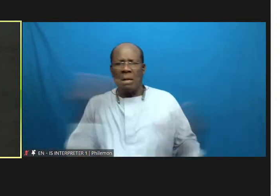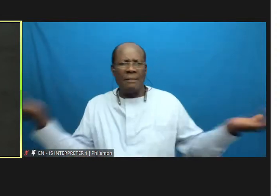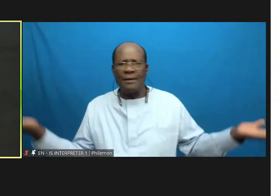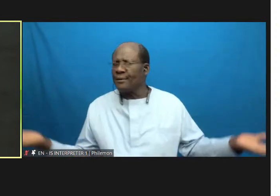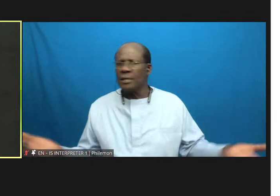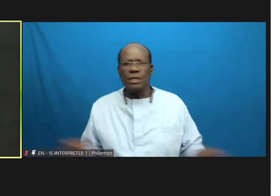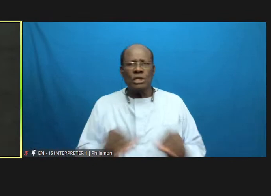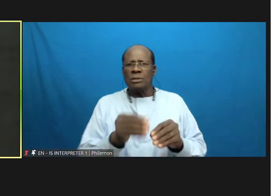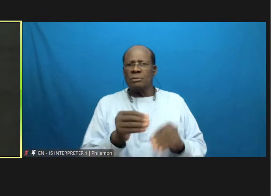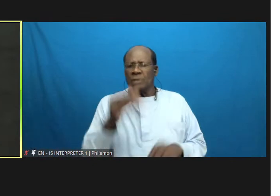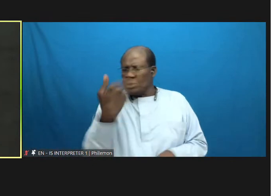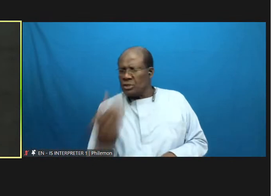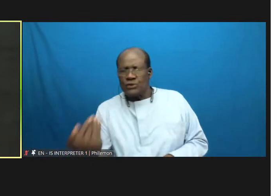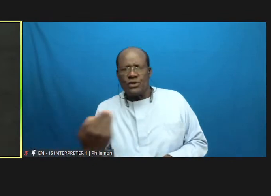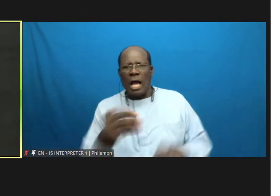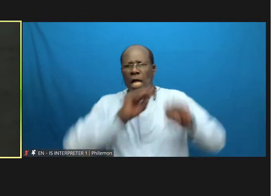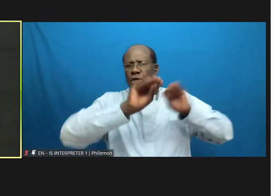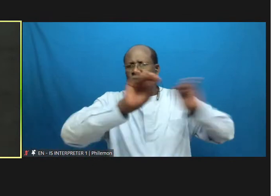that